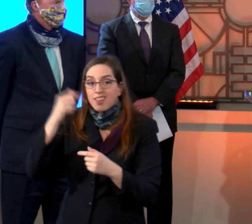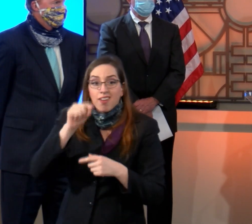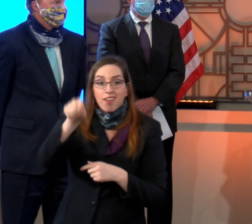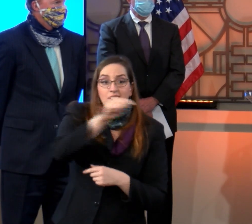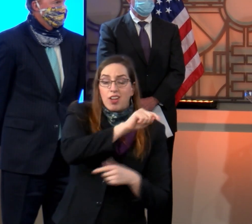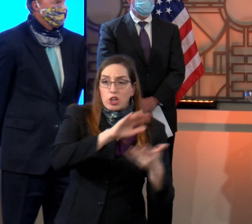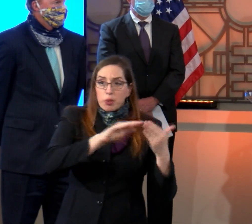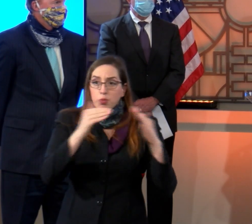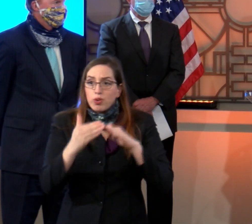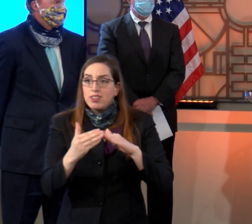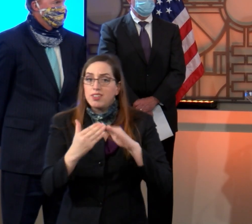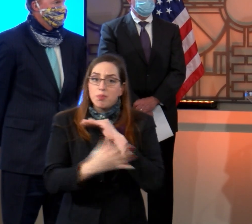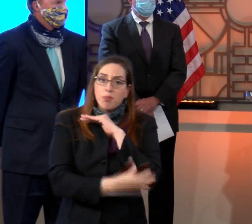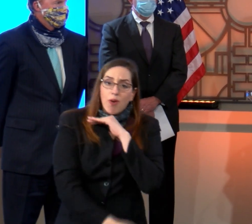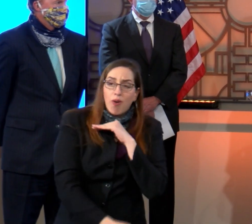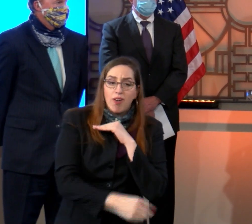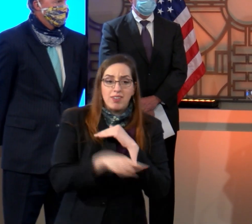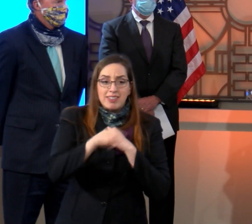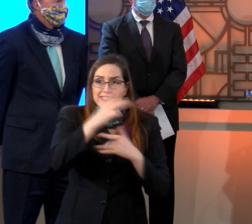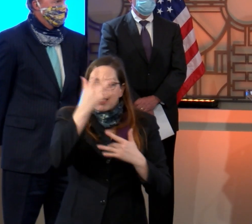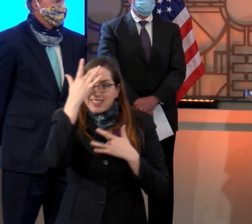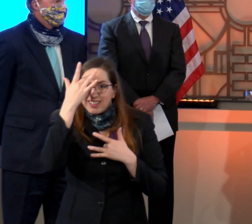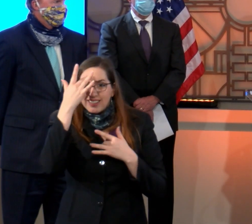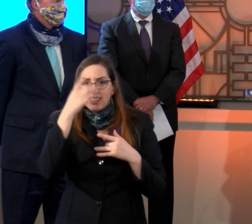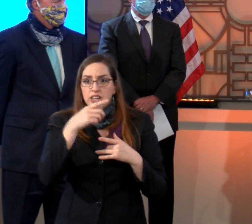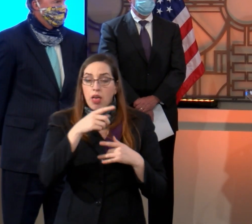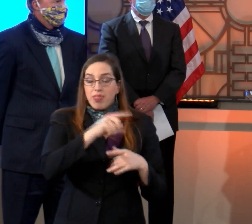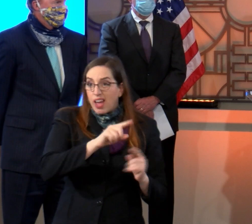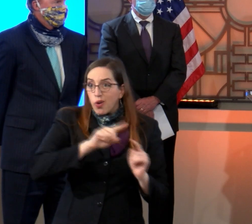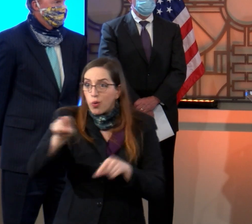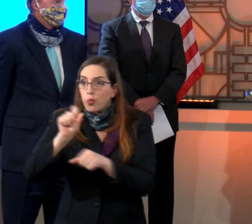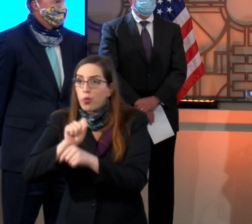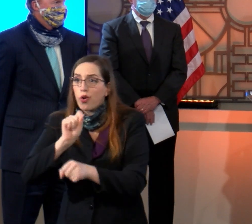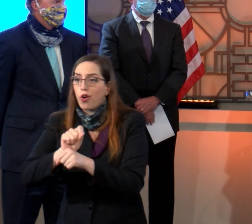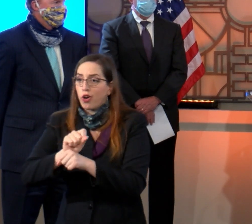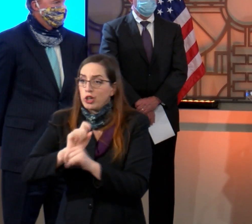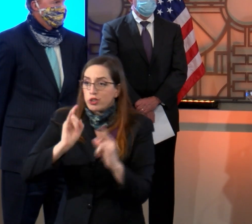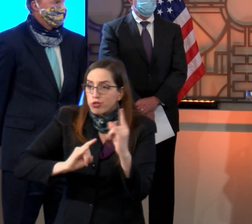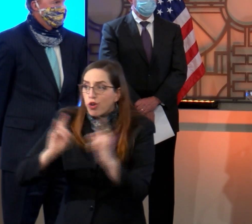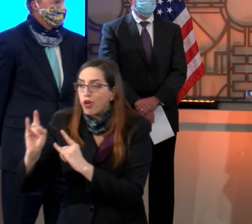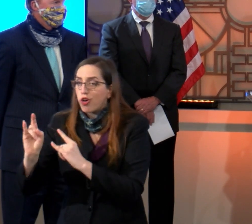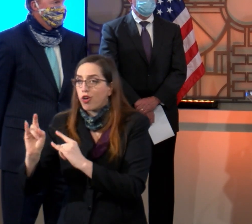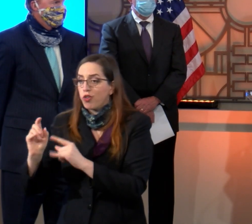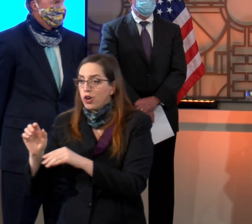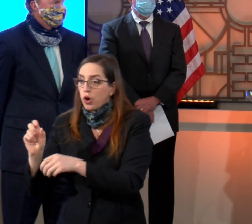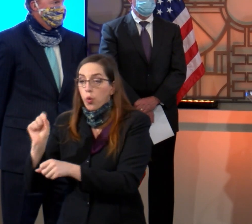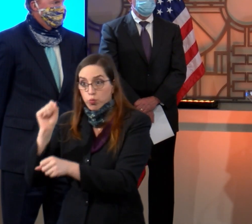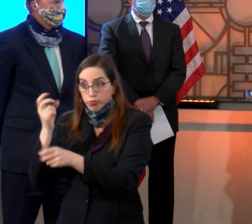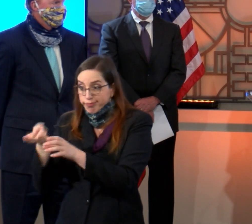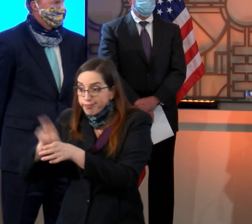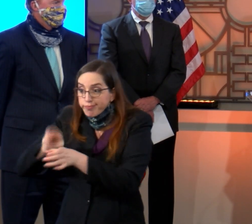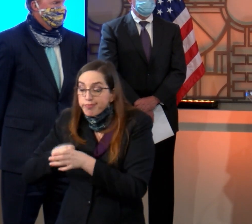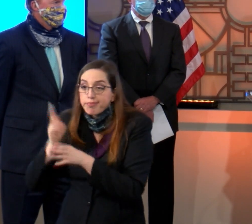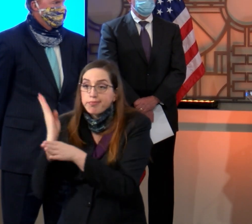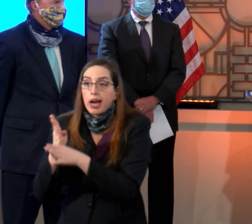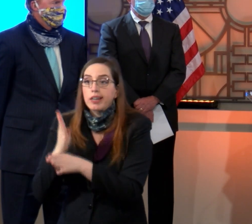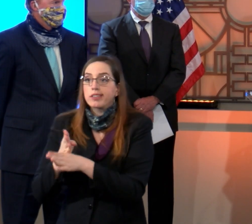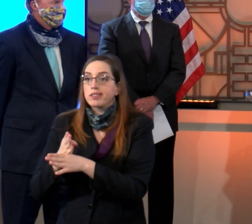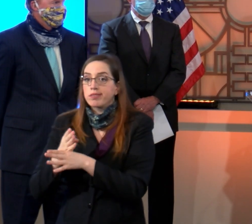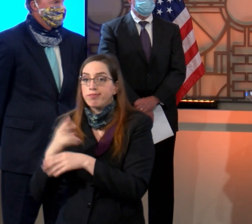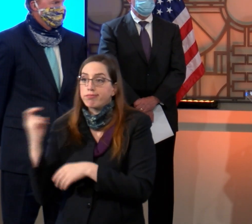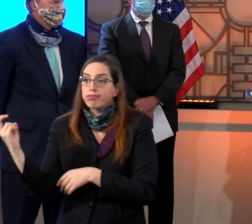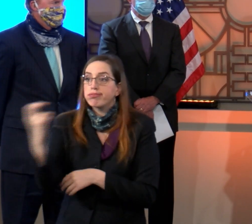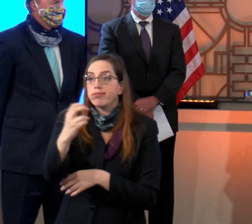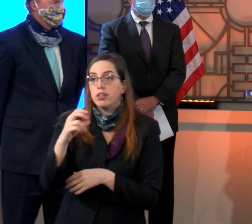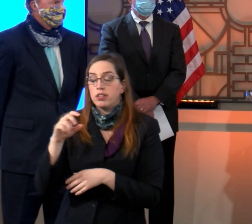communities, these are individuals who are serving the tables, and these are the people who are riding the bus, or riding